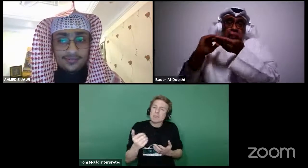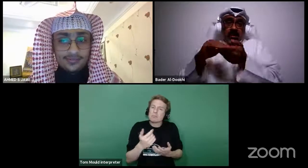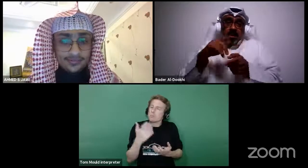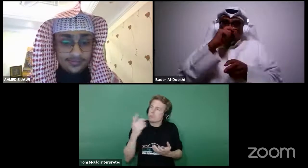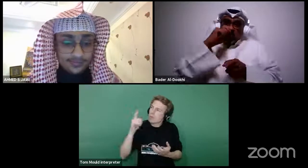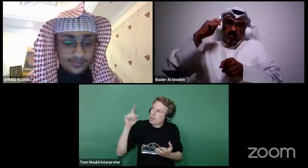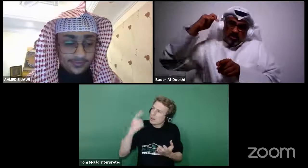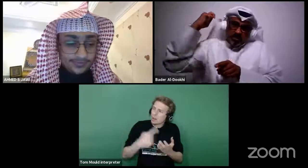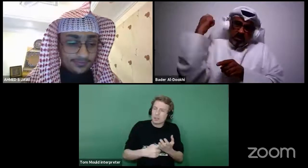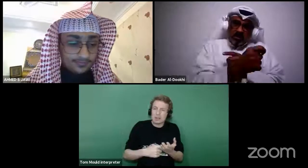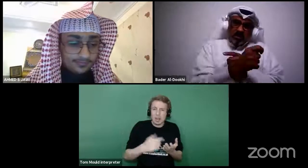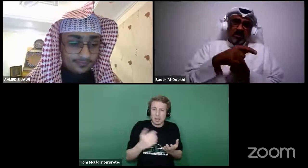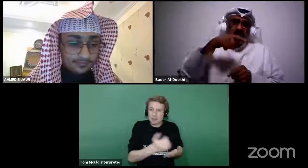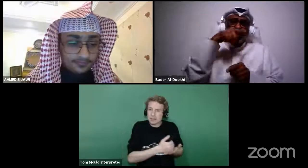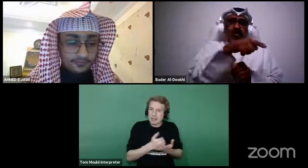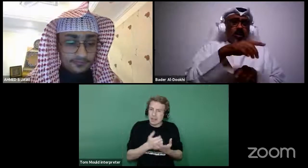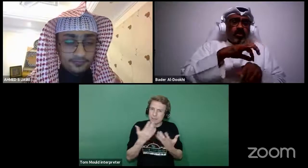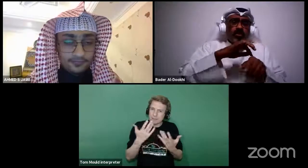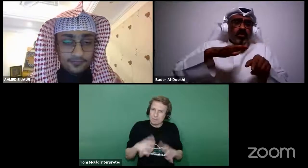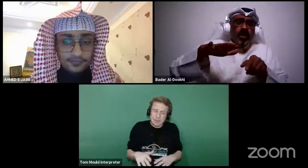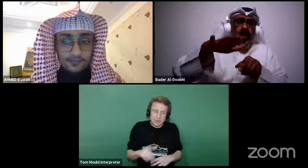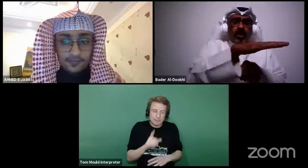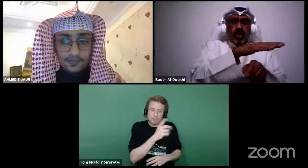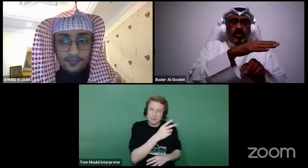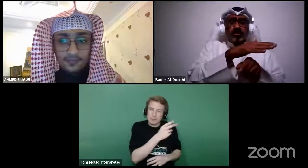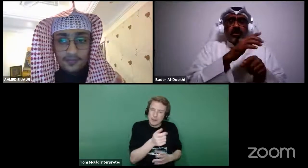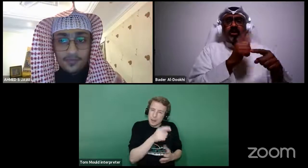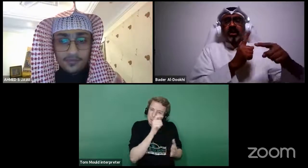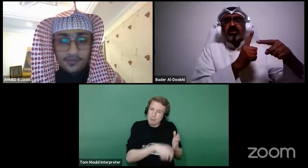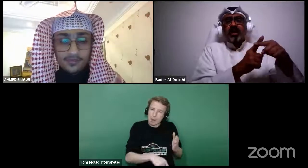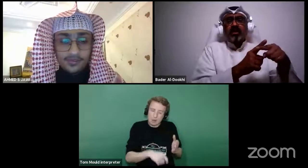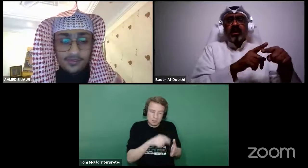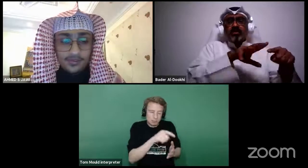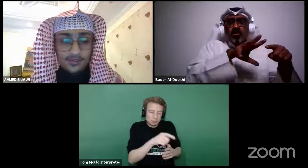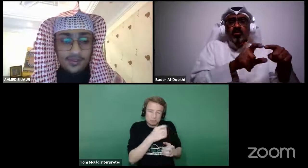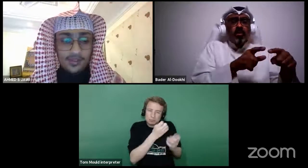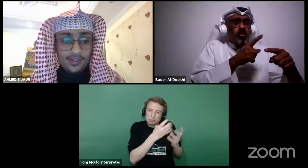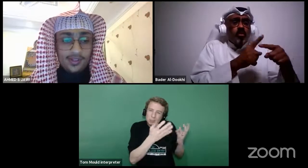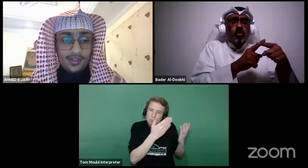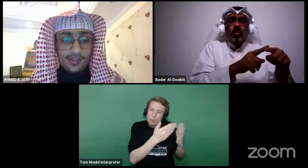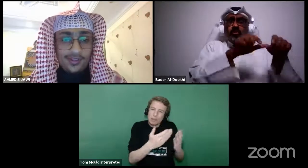be warded off from the people who are polytheists and criminals.